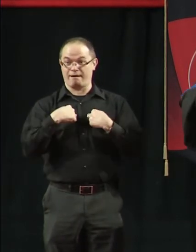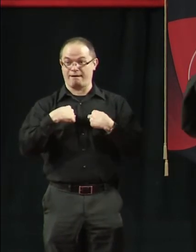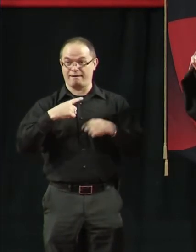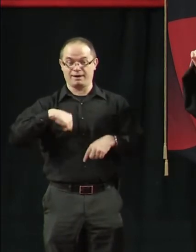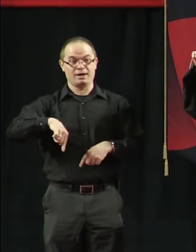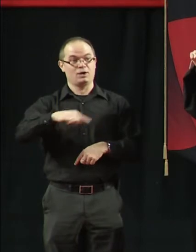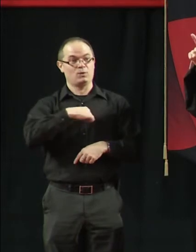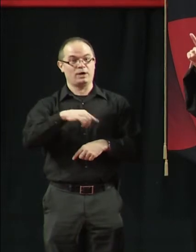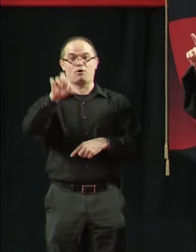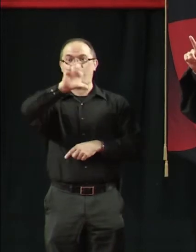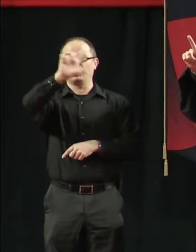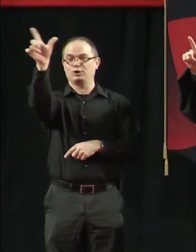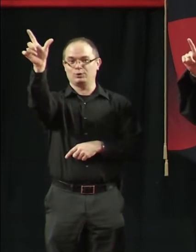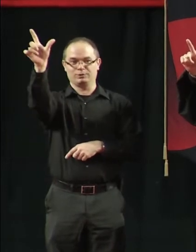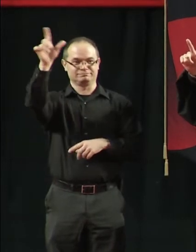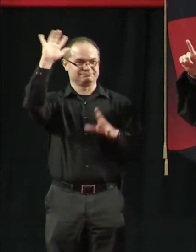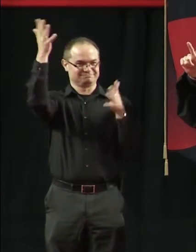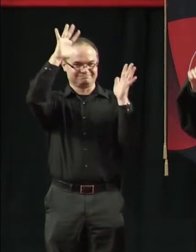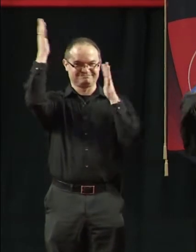we are LU.